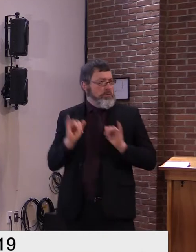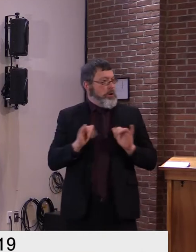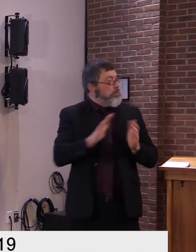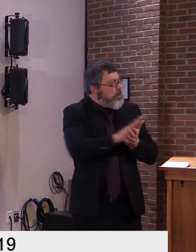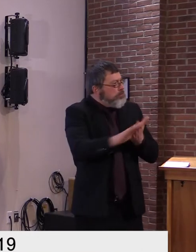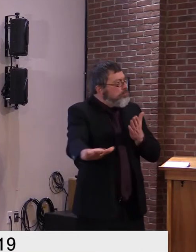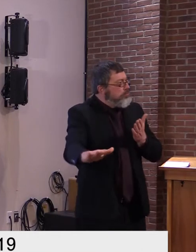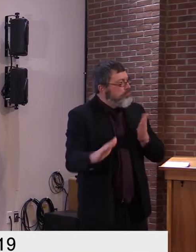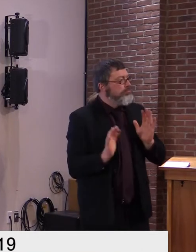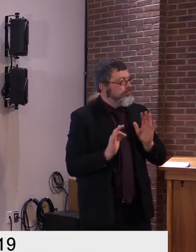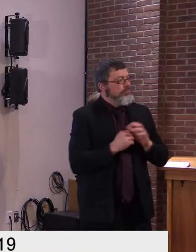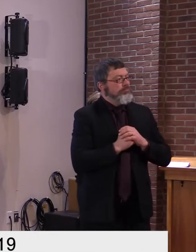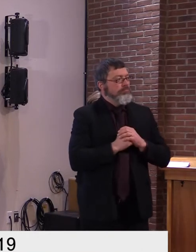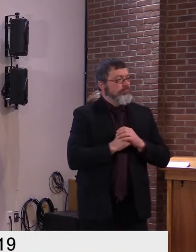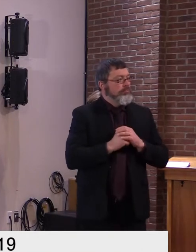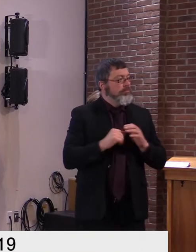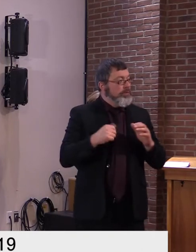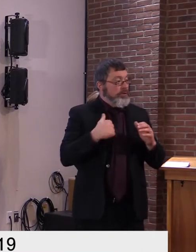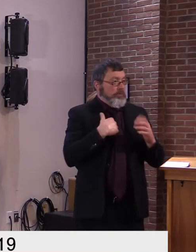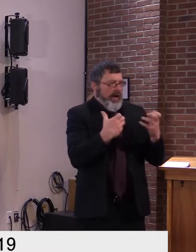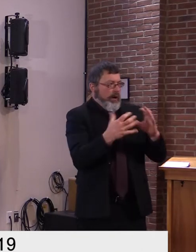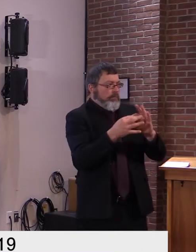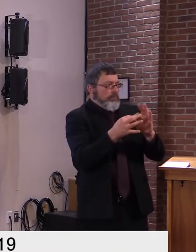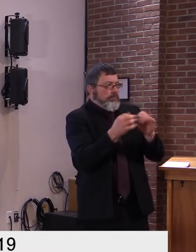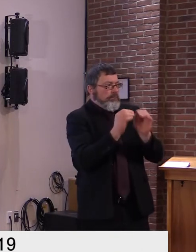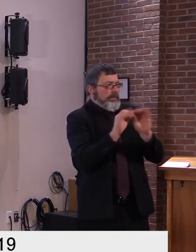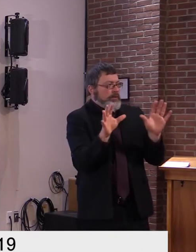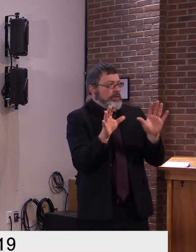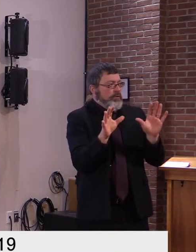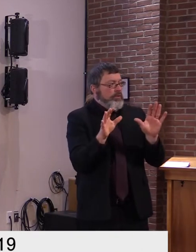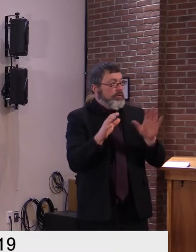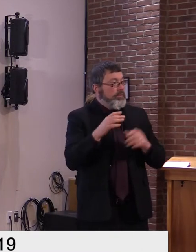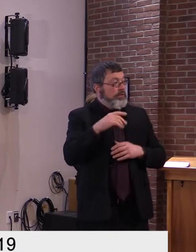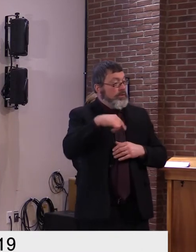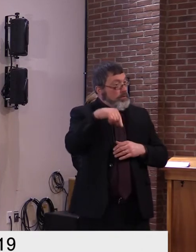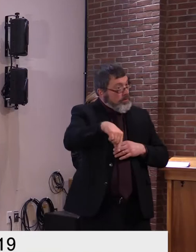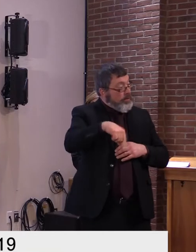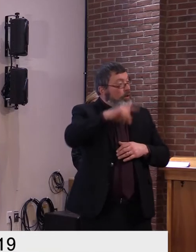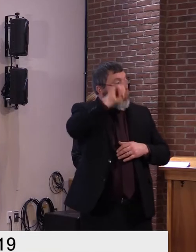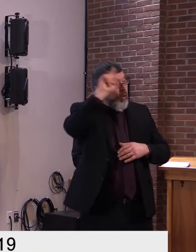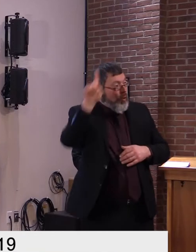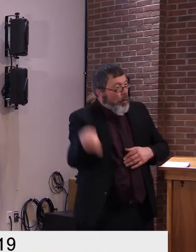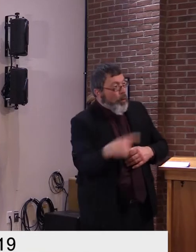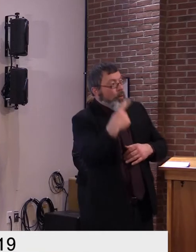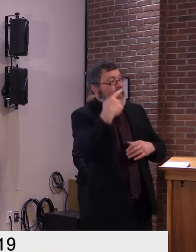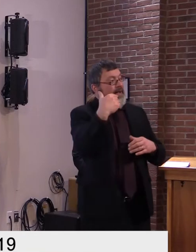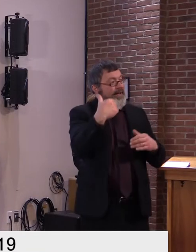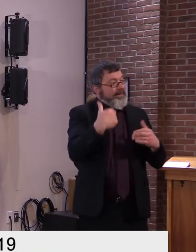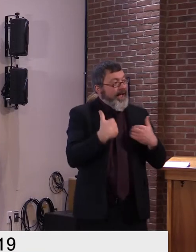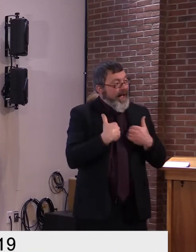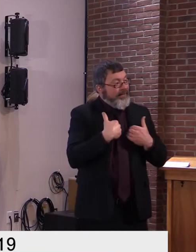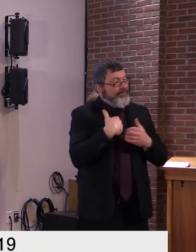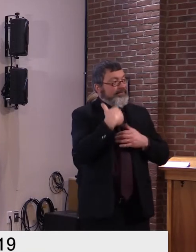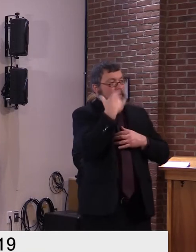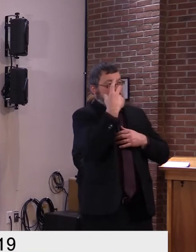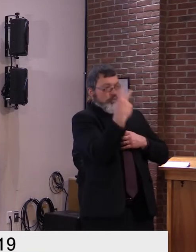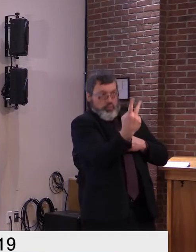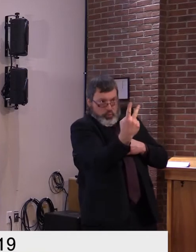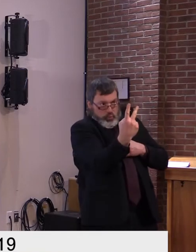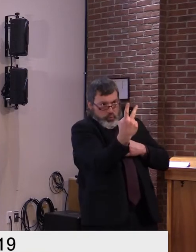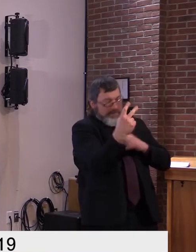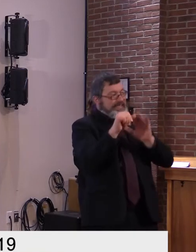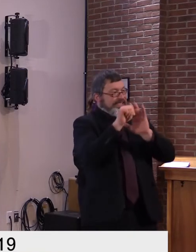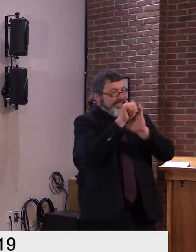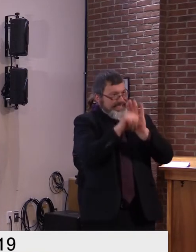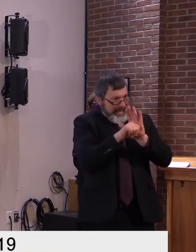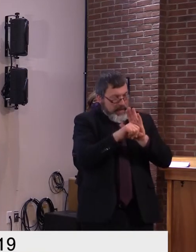that orange is the most favorable color, are Hawaii and Vermont. The rest is really, we are lost